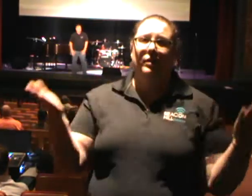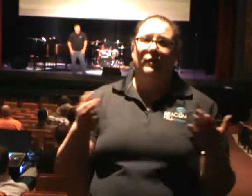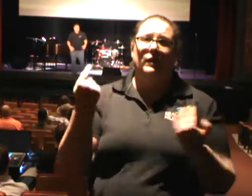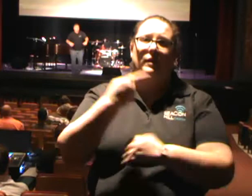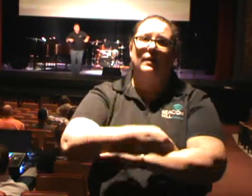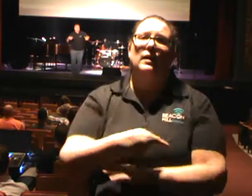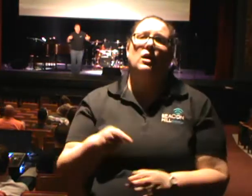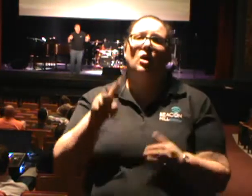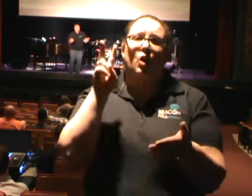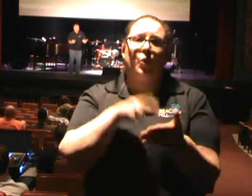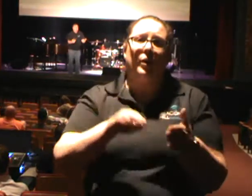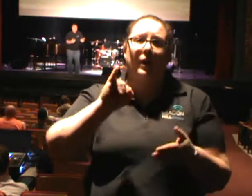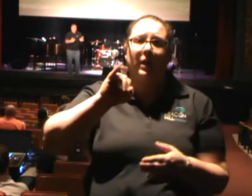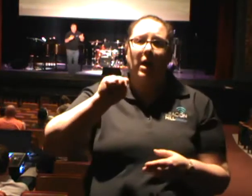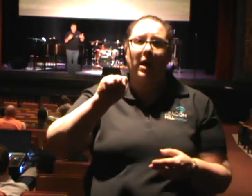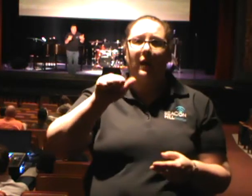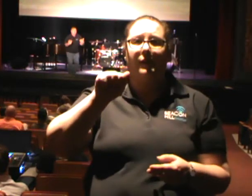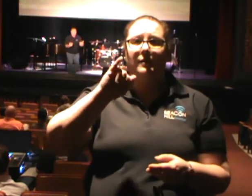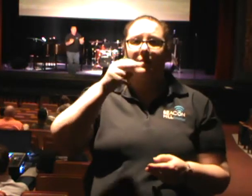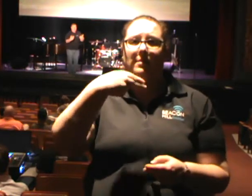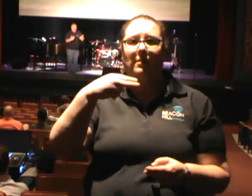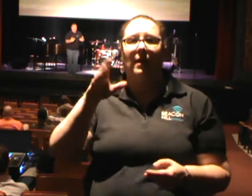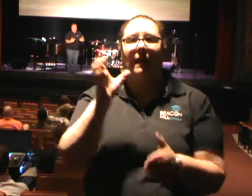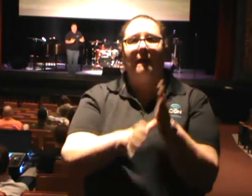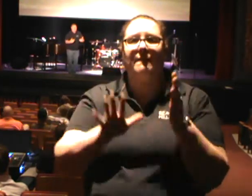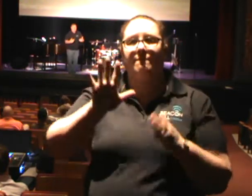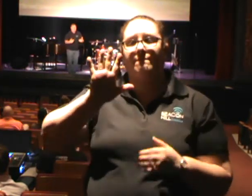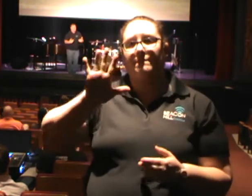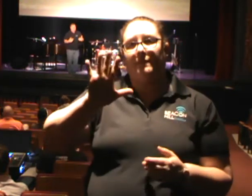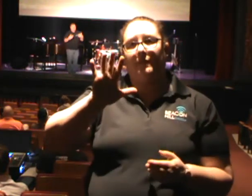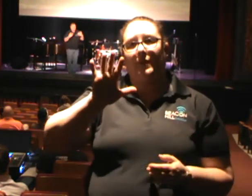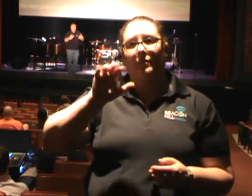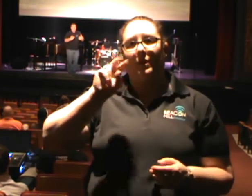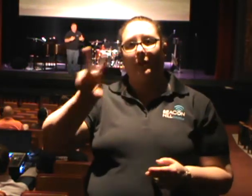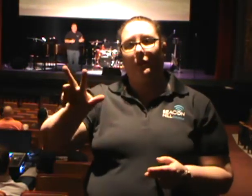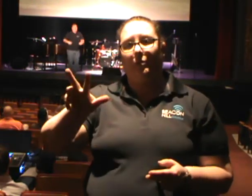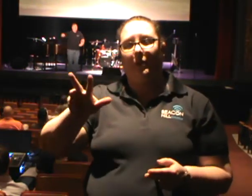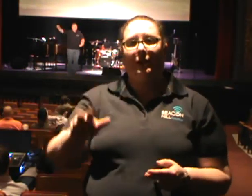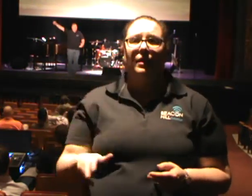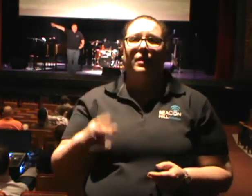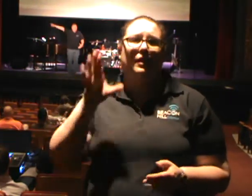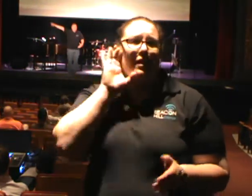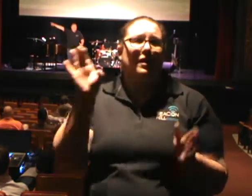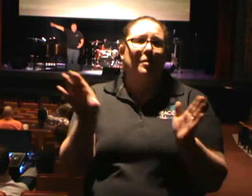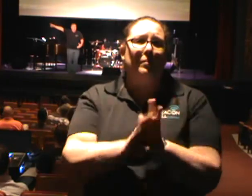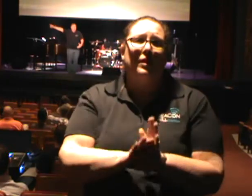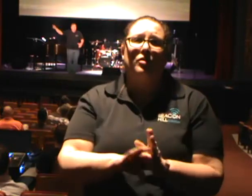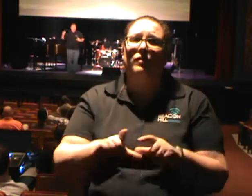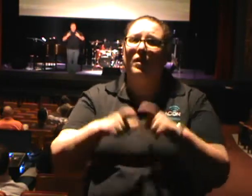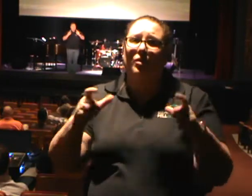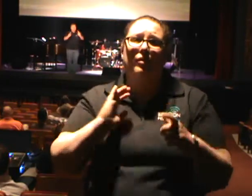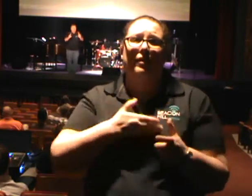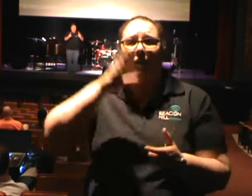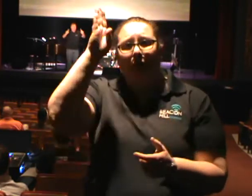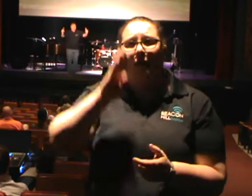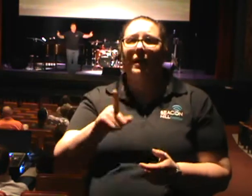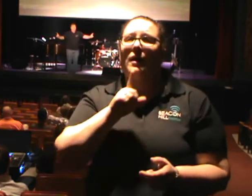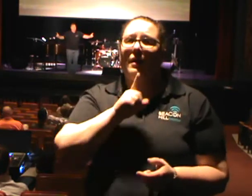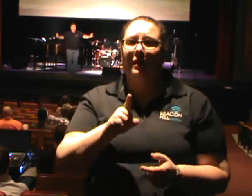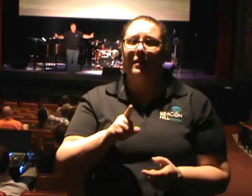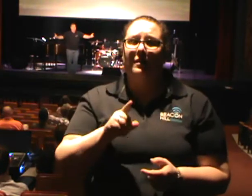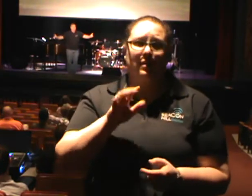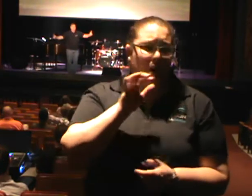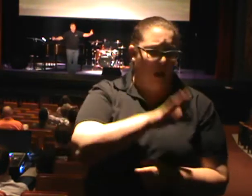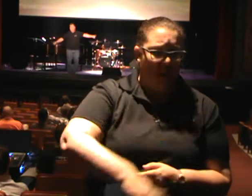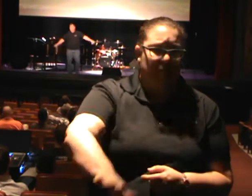53. You will just get a picture of how great our God is. They killed him. They put him on the tomb, and they thought the